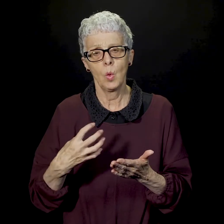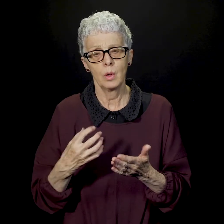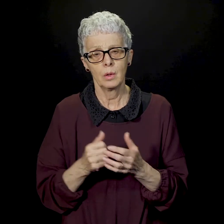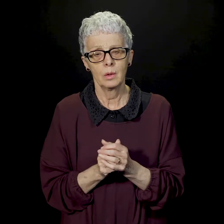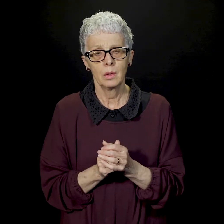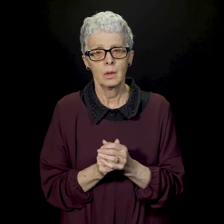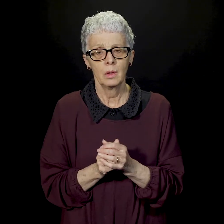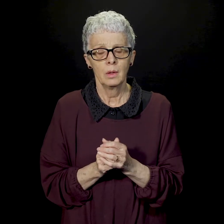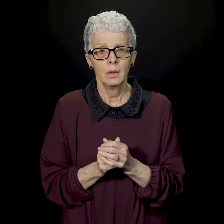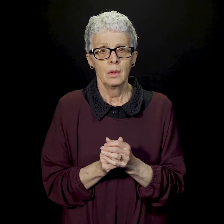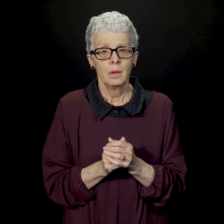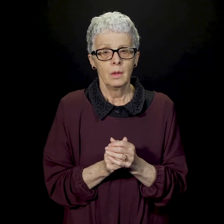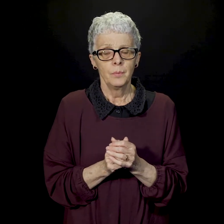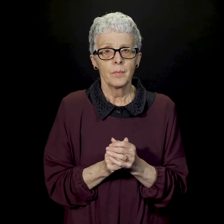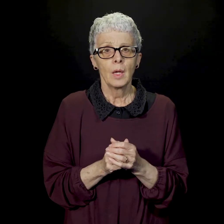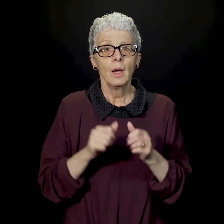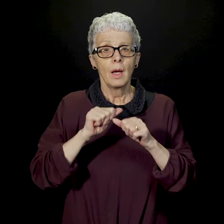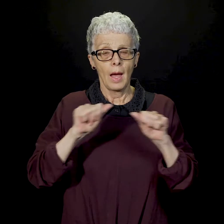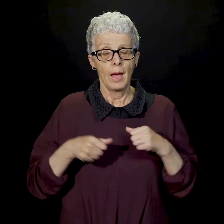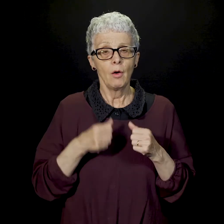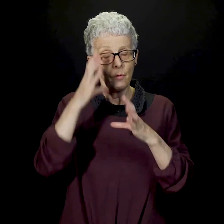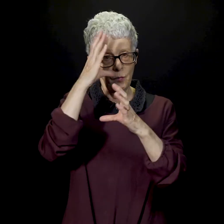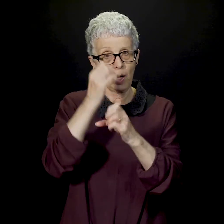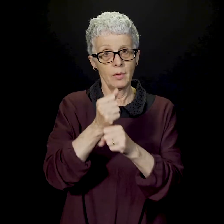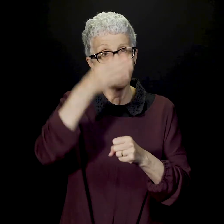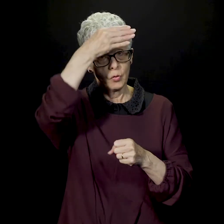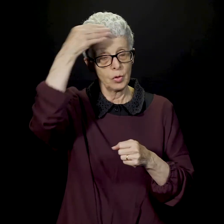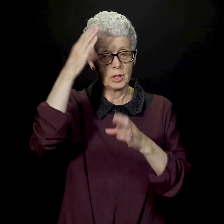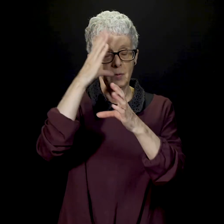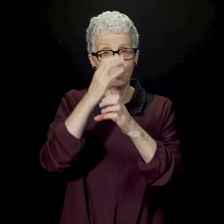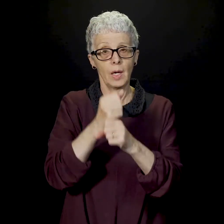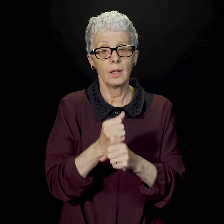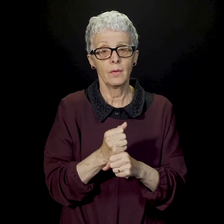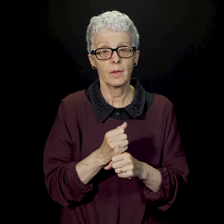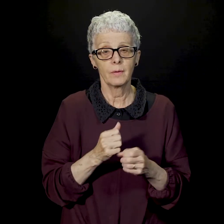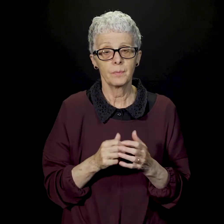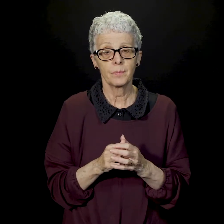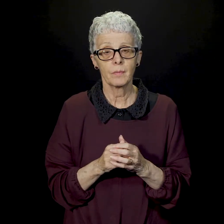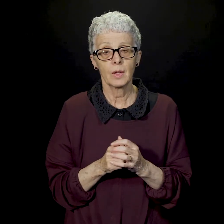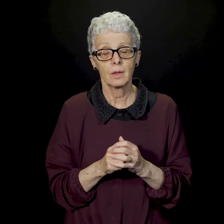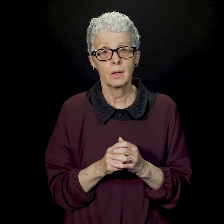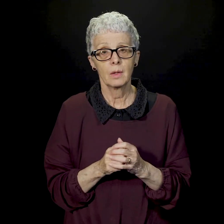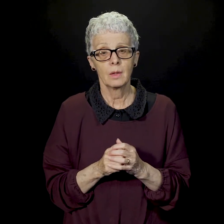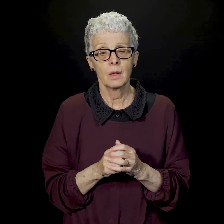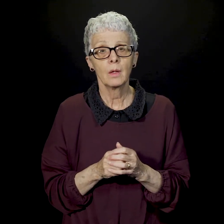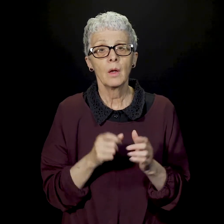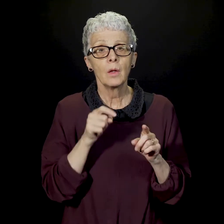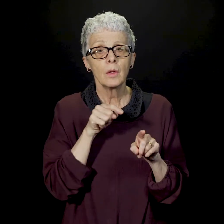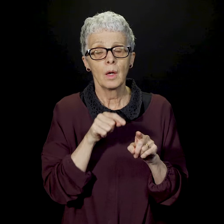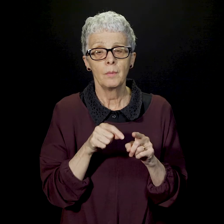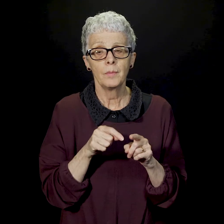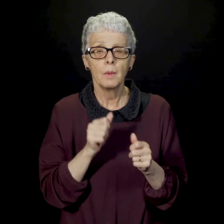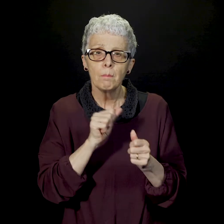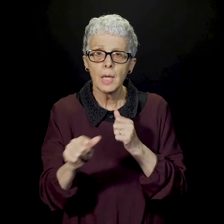Why is a core value of the Christian faith that, you know, that the fullest and most God-honoring way